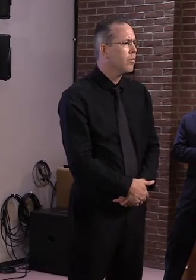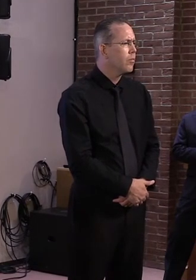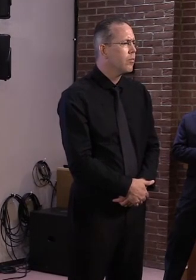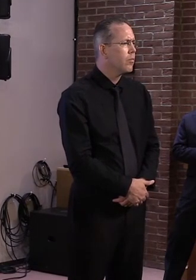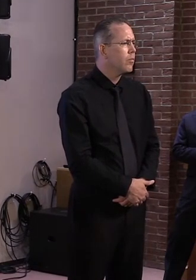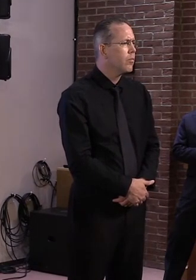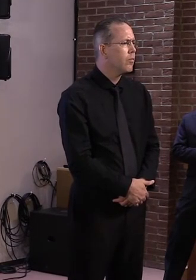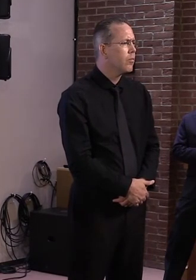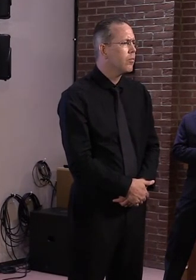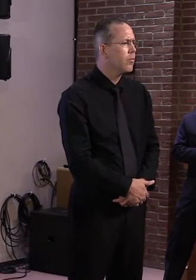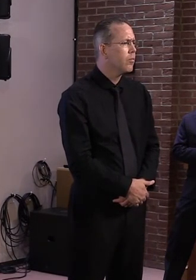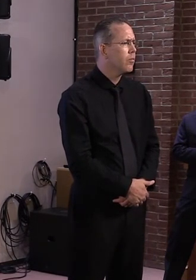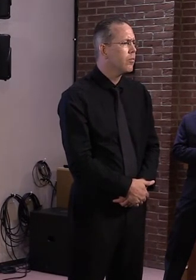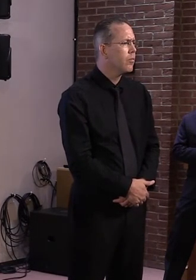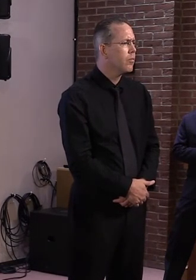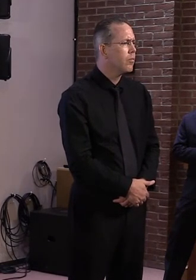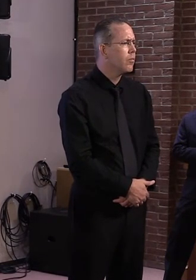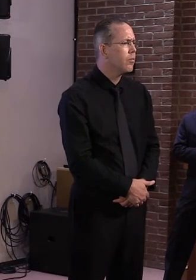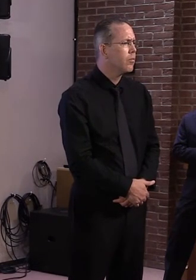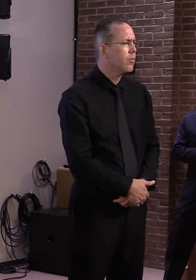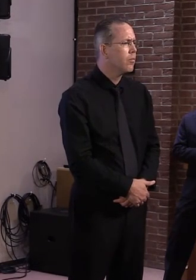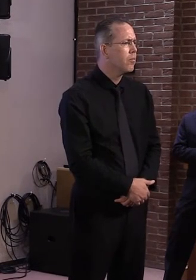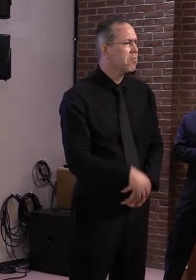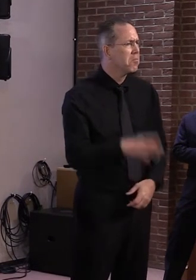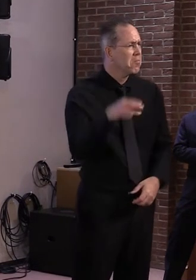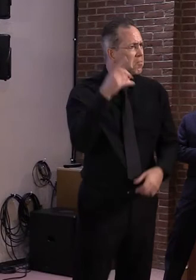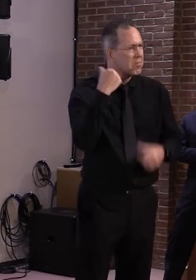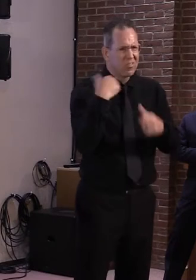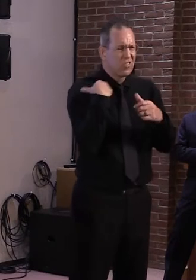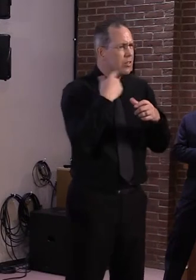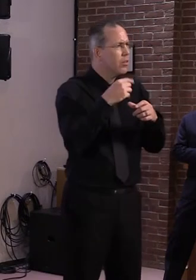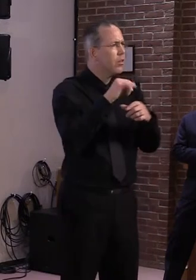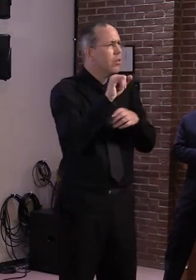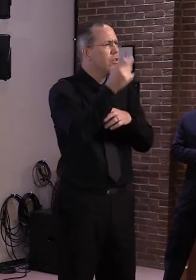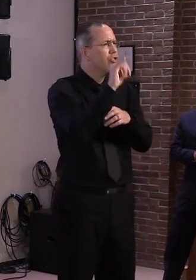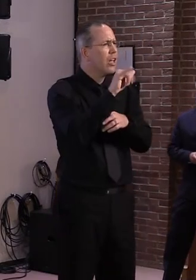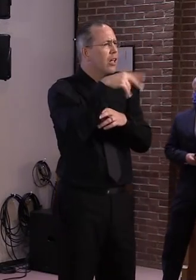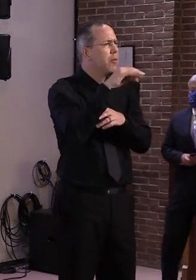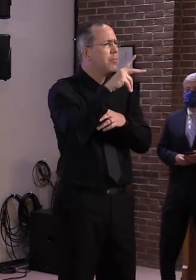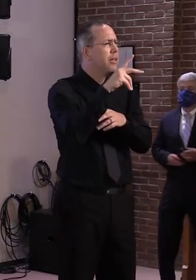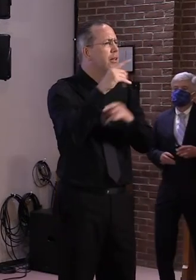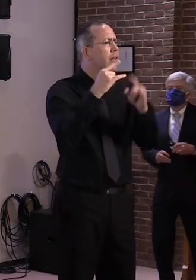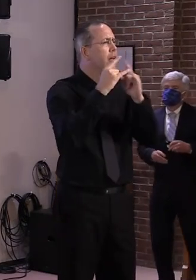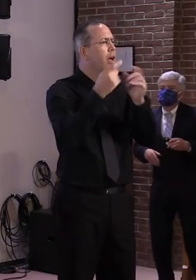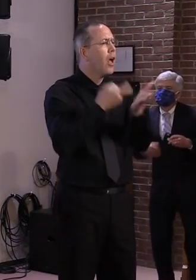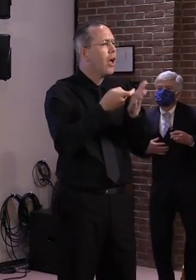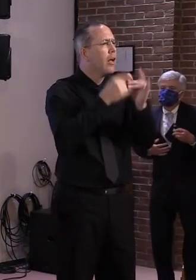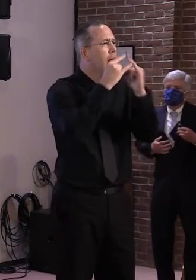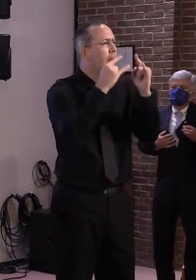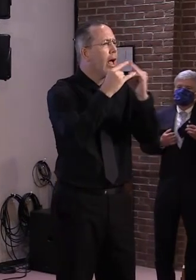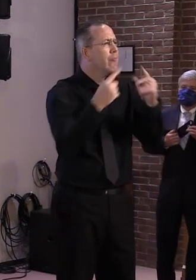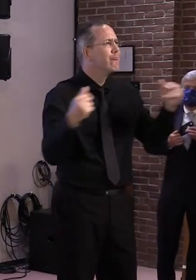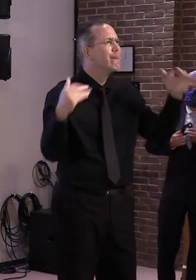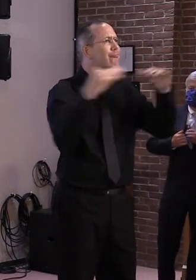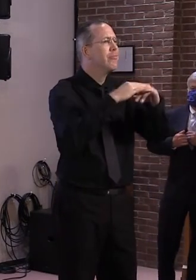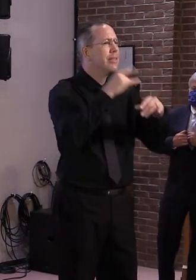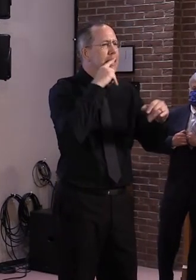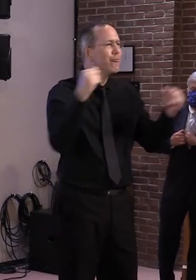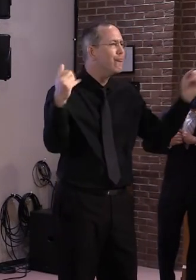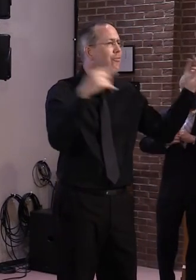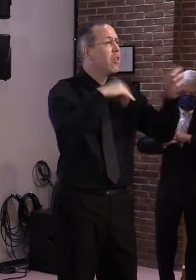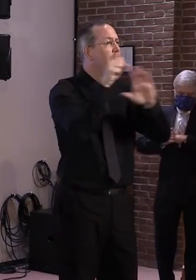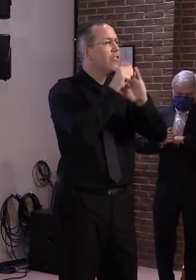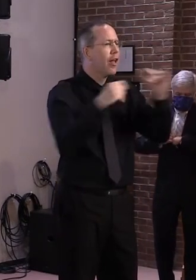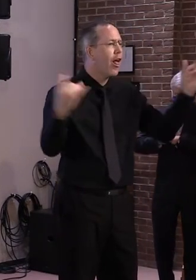had any complaints about this. I might refer to Secretary Curley or Commissioner